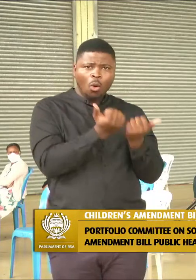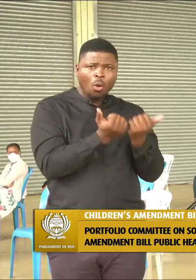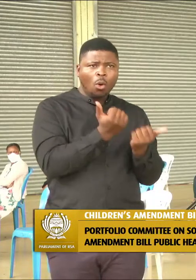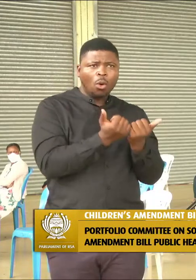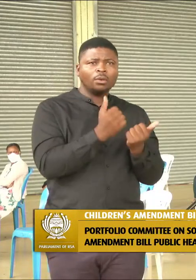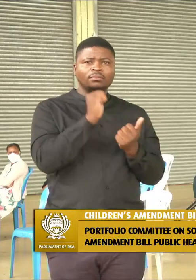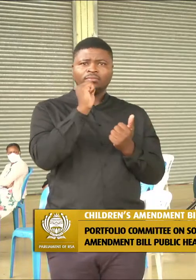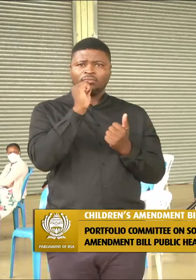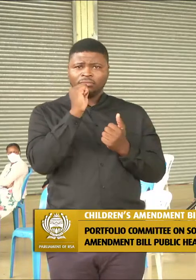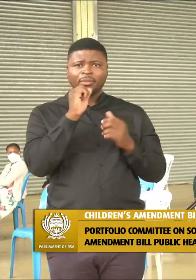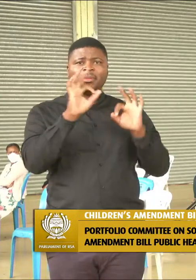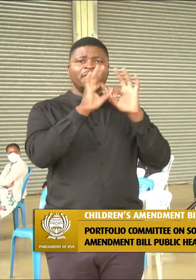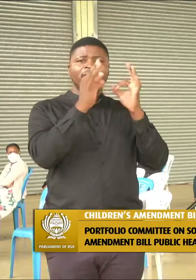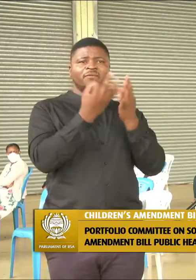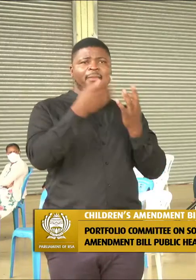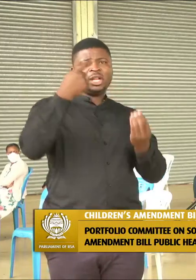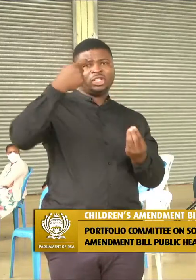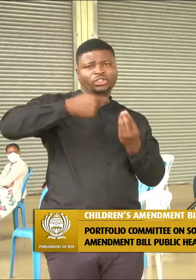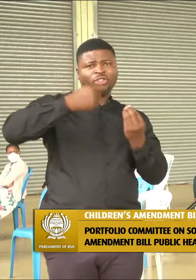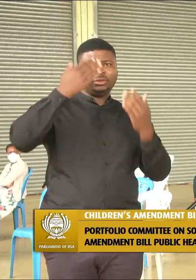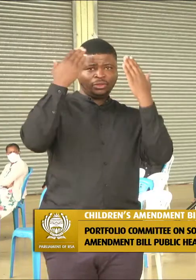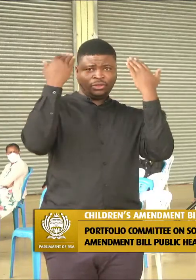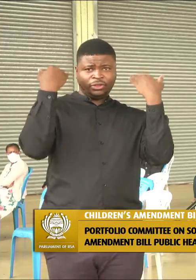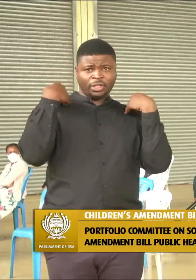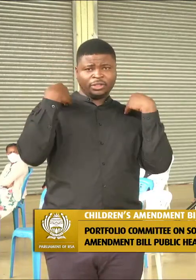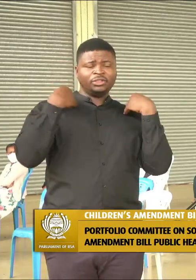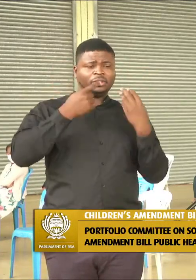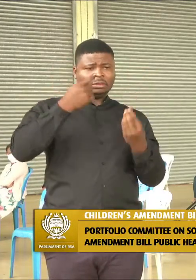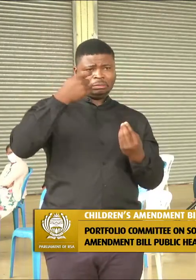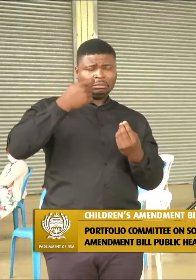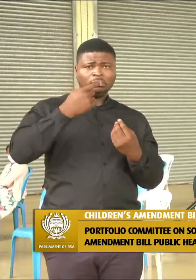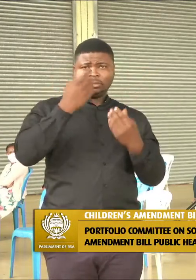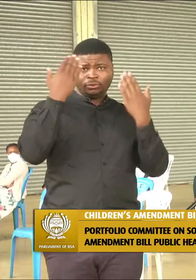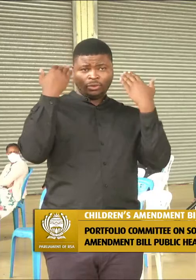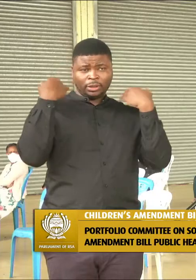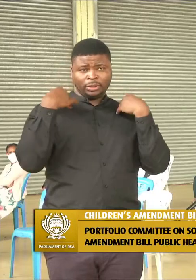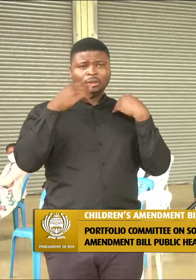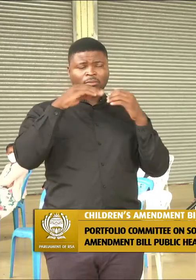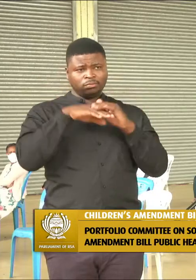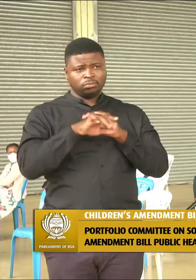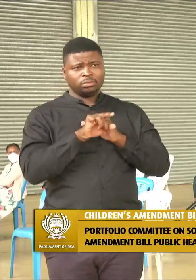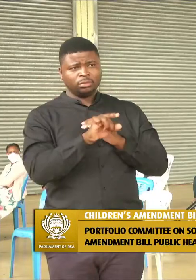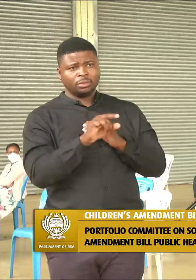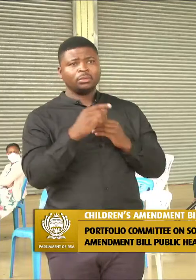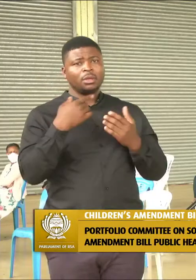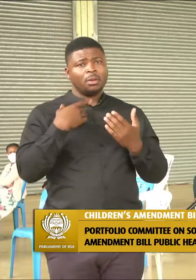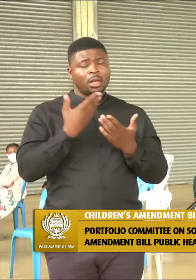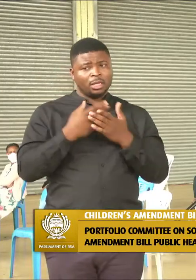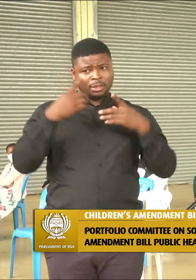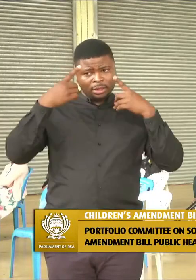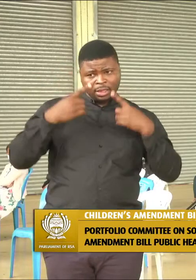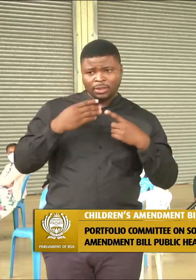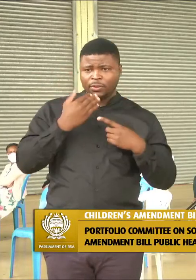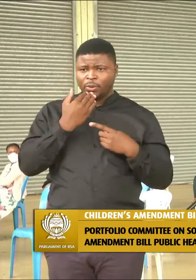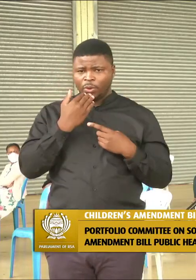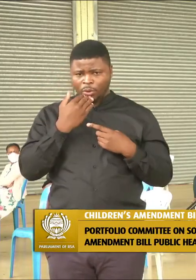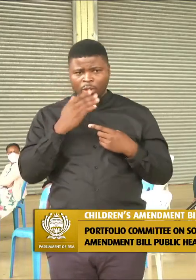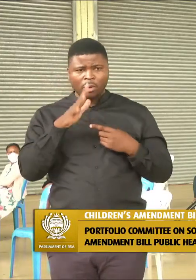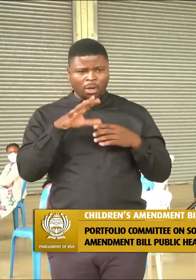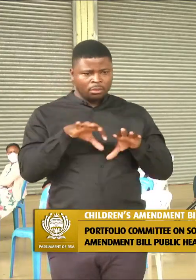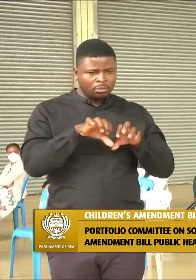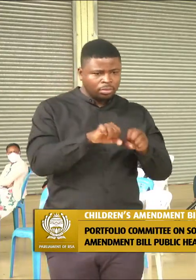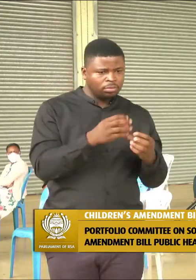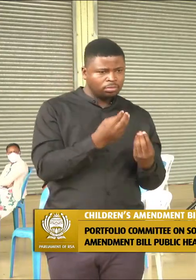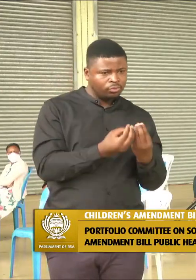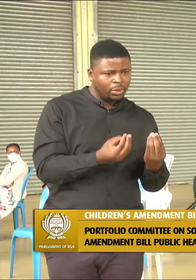the family advocates, Uma kunecala lokuthi ingane izohlala nobani kungenzeka isenkantolo yezingane